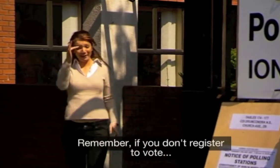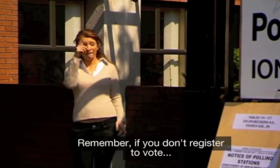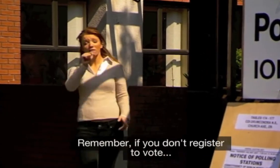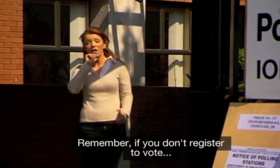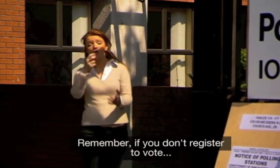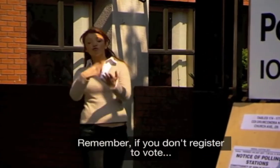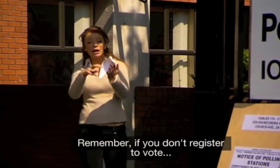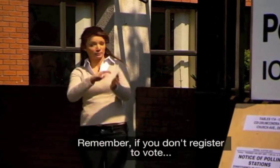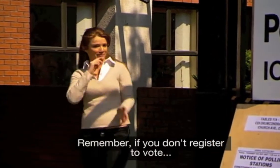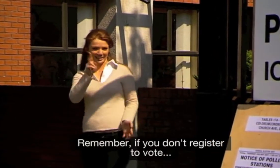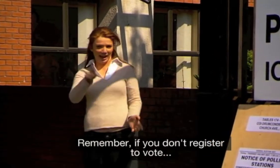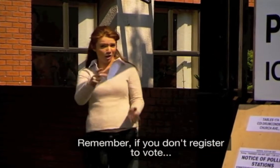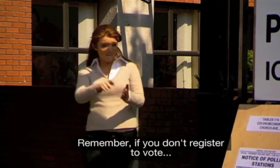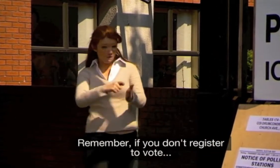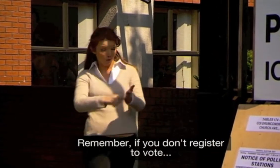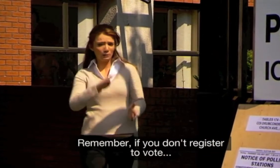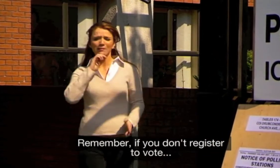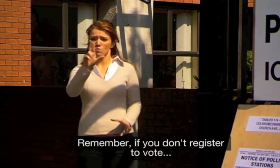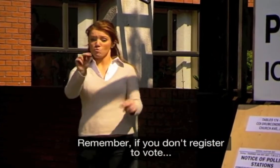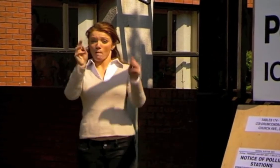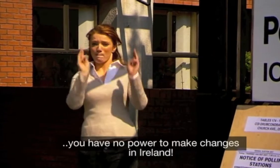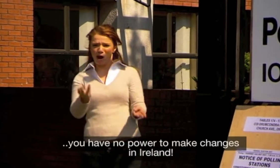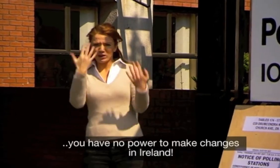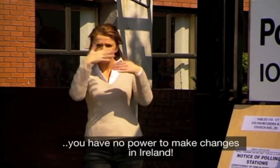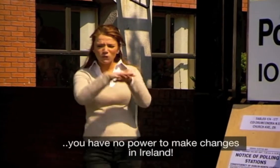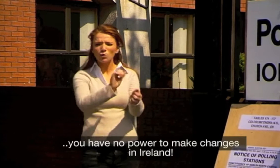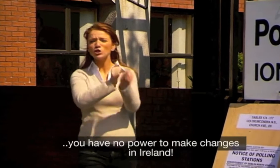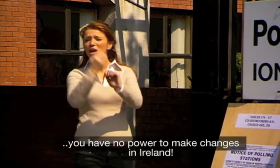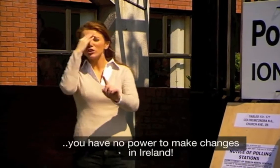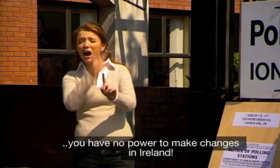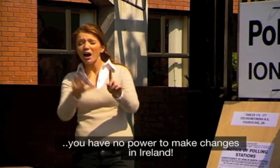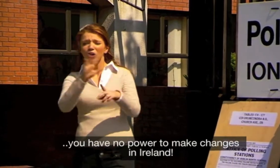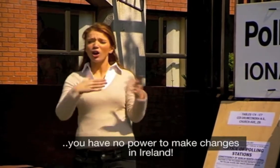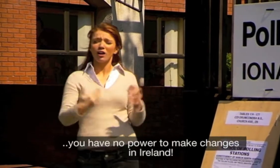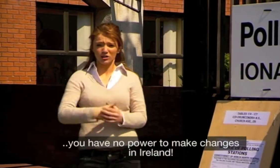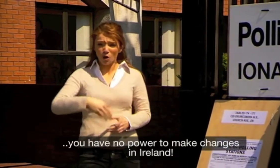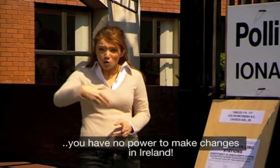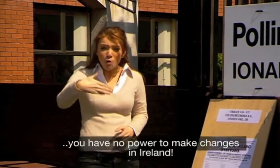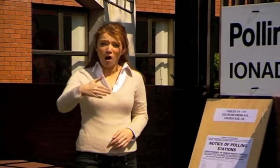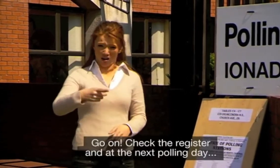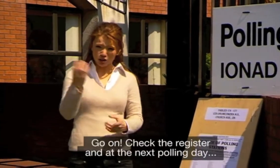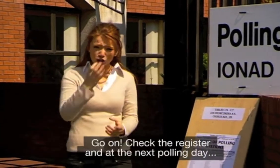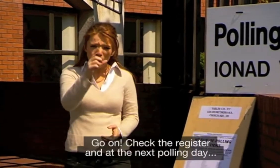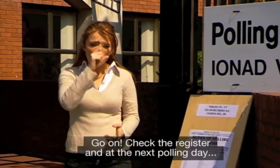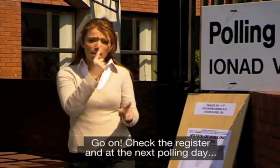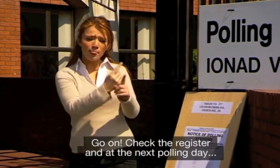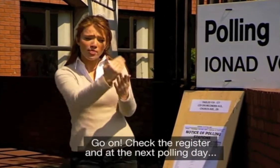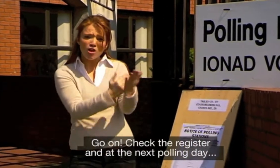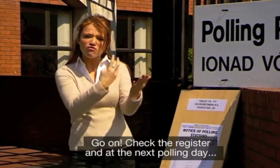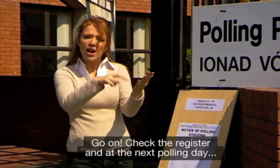Remember, if you don't register to vote, you have no power to make changes in Ireland. Go on, check the register,